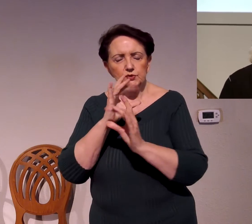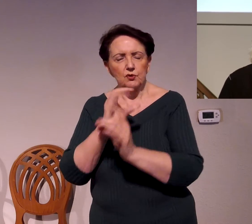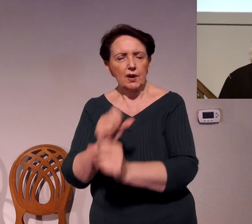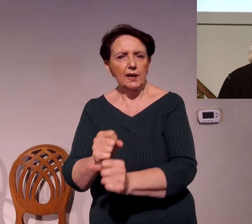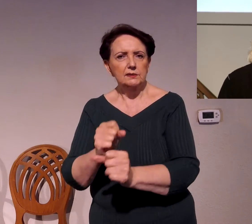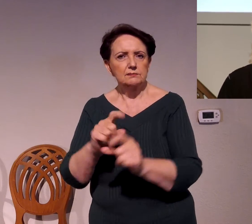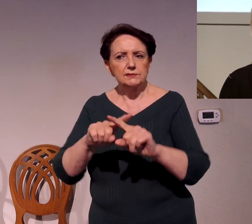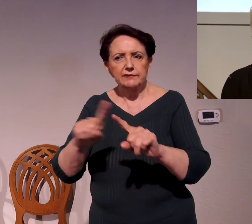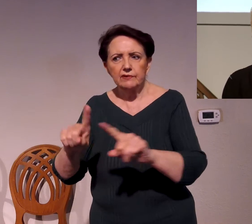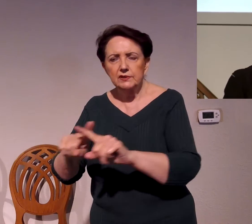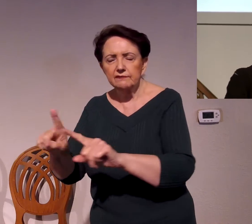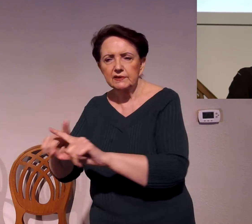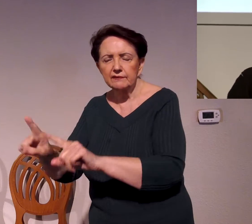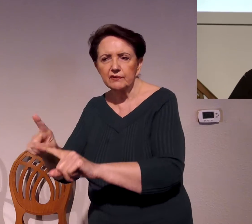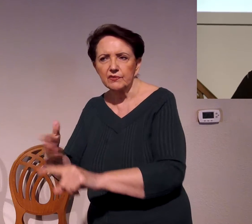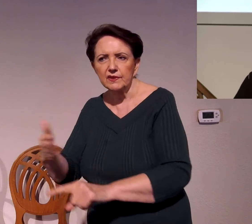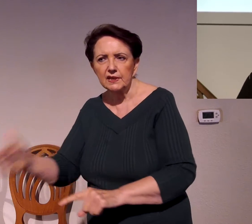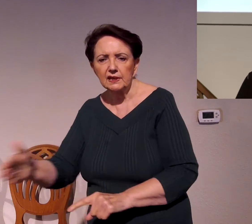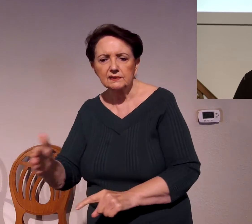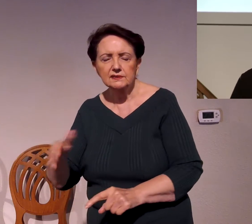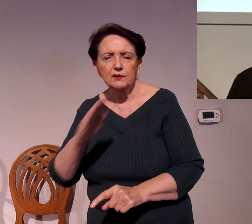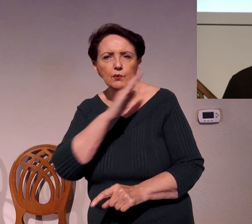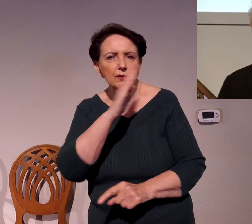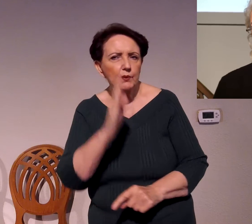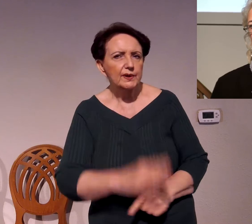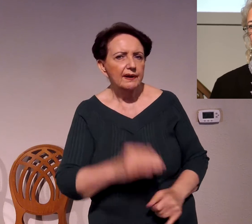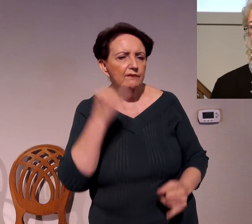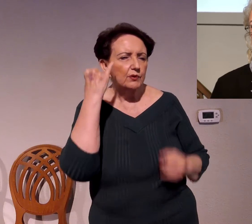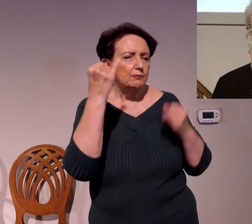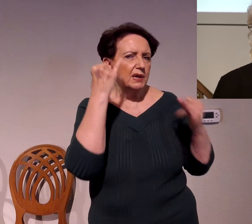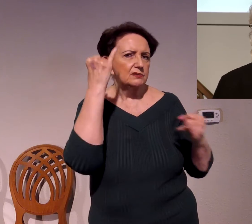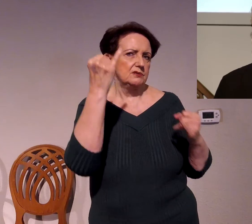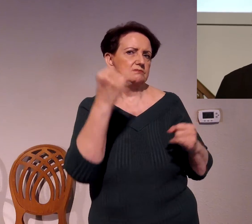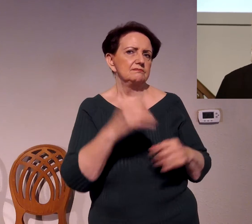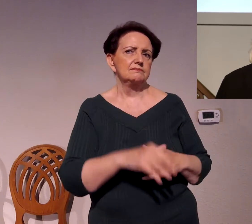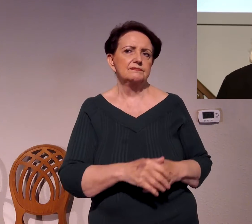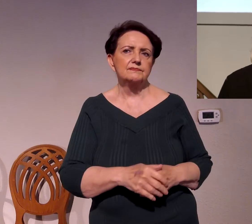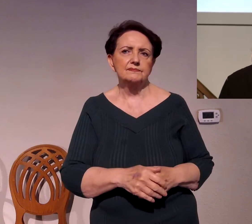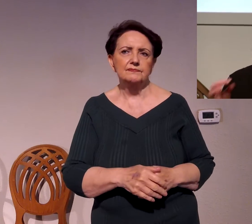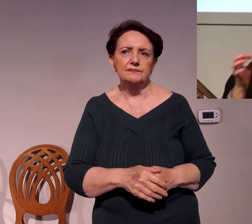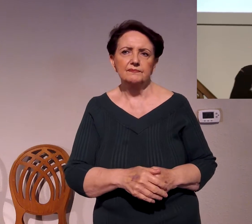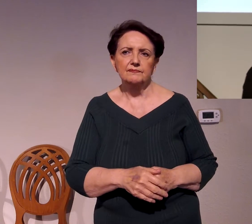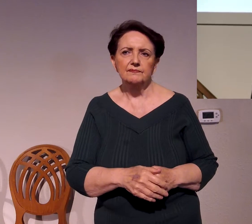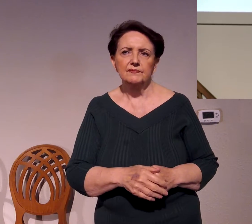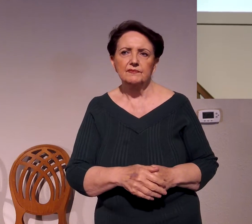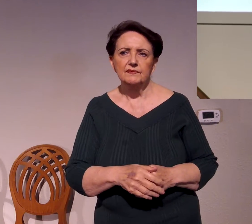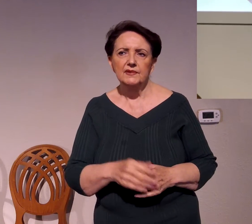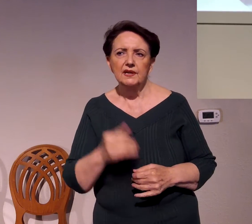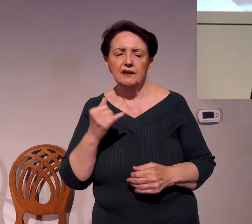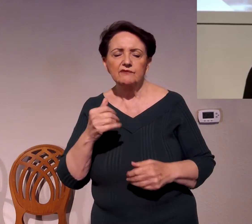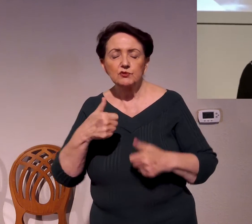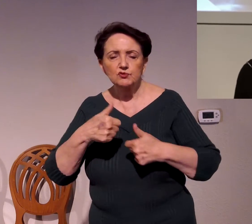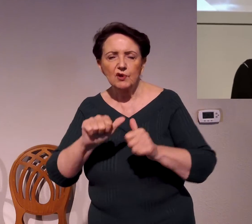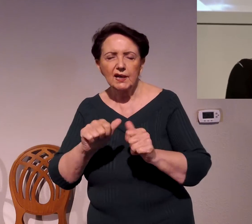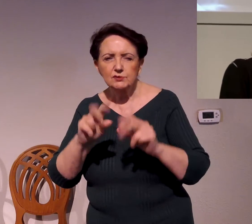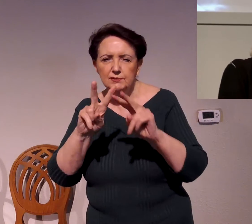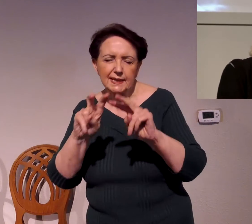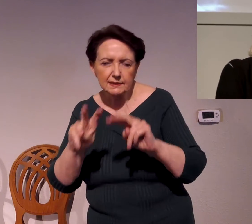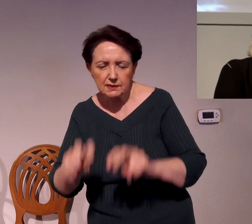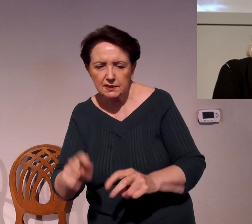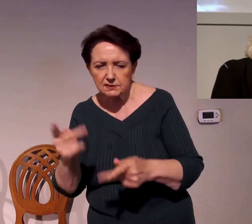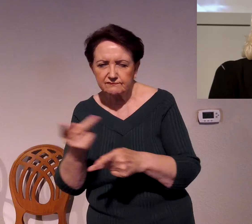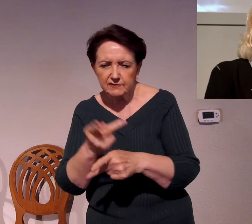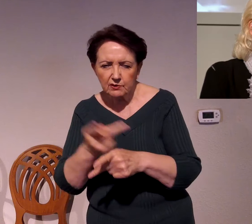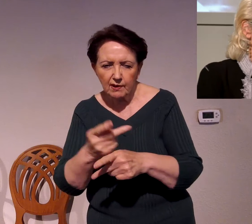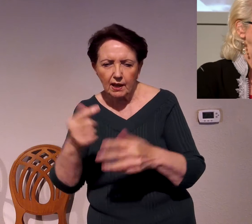we couldn't possibly have figured out had we tried to analyze and figure out